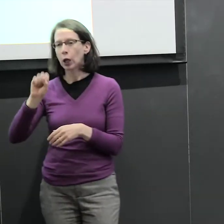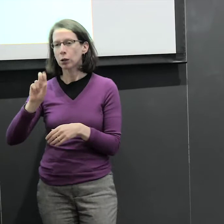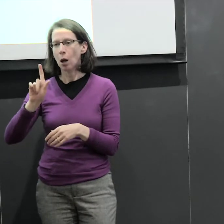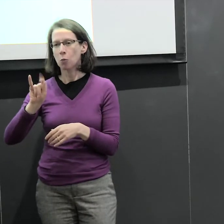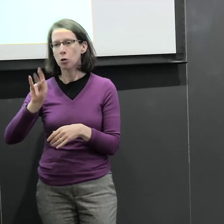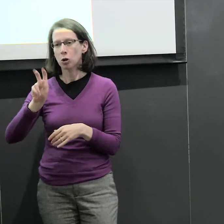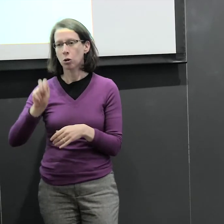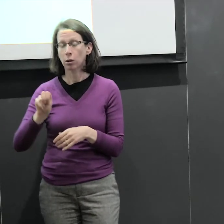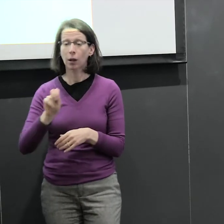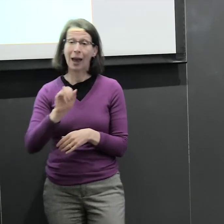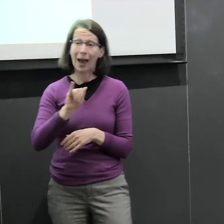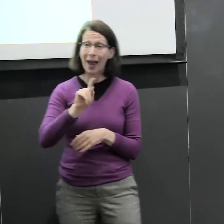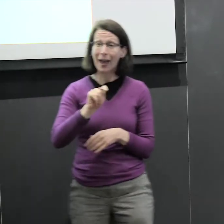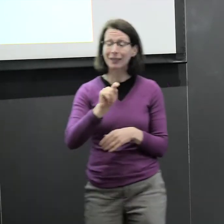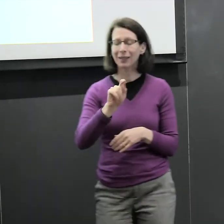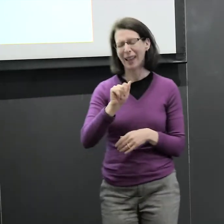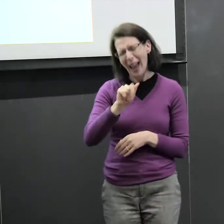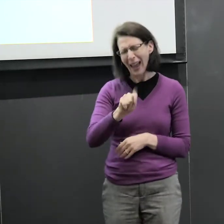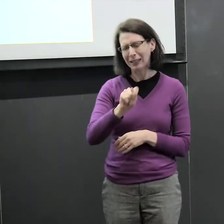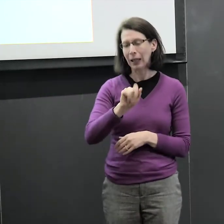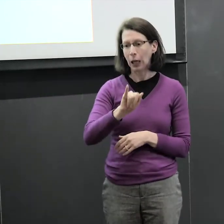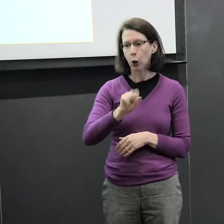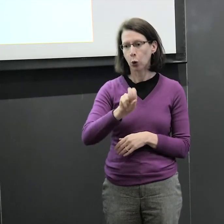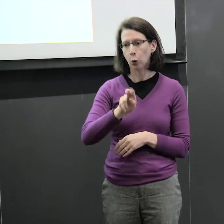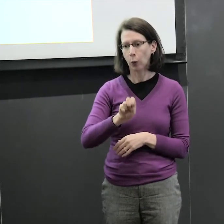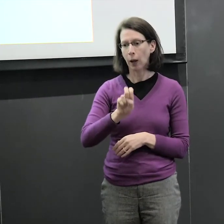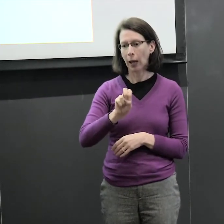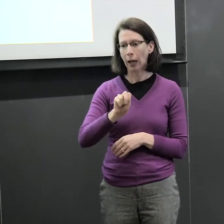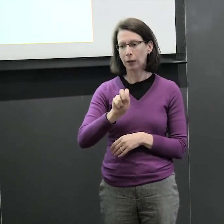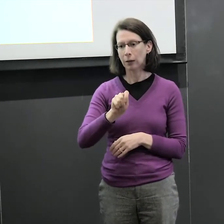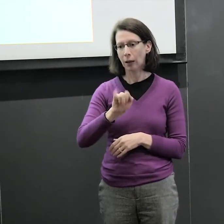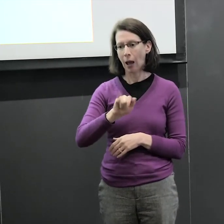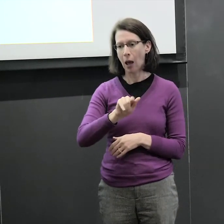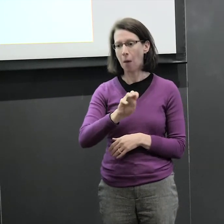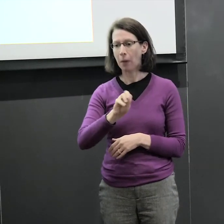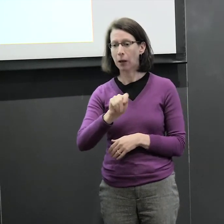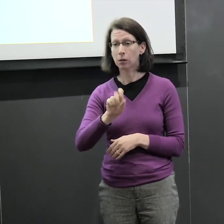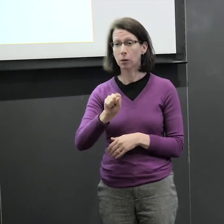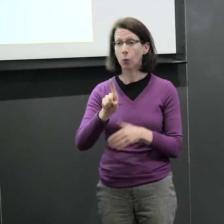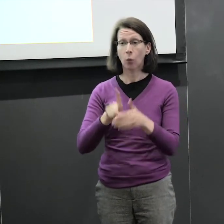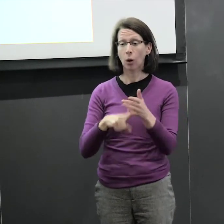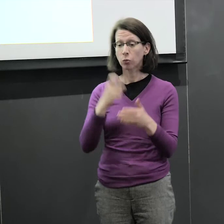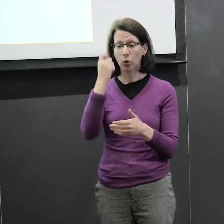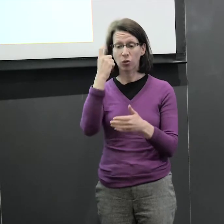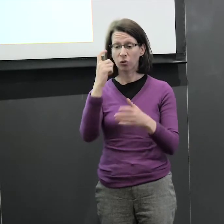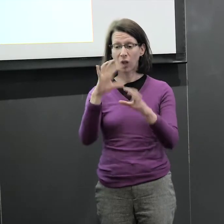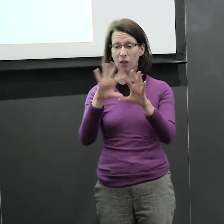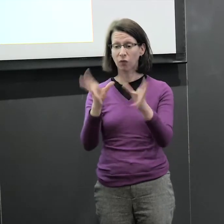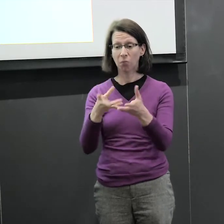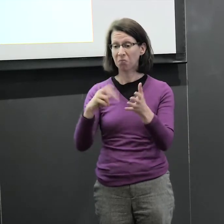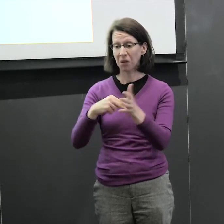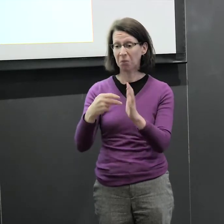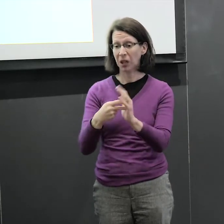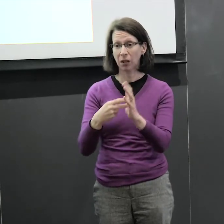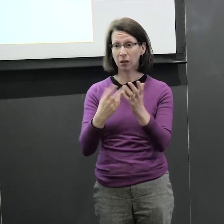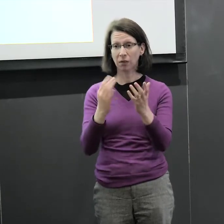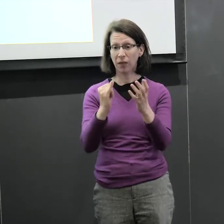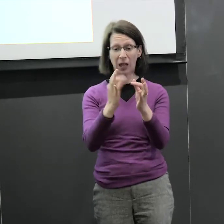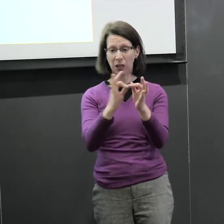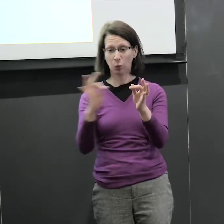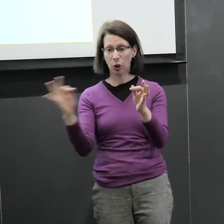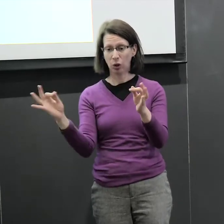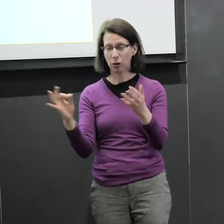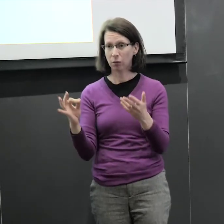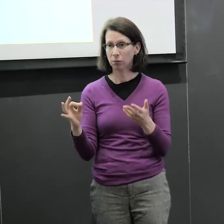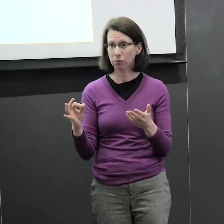usual assertion. It is just what you understand by the meaning of an expression if you